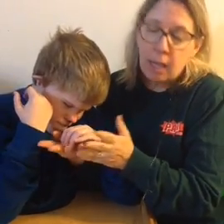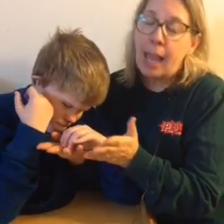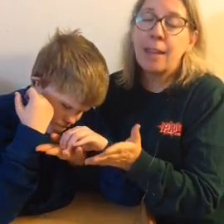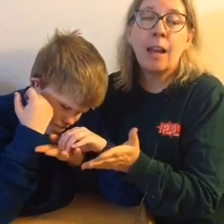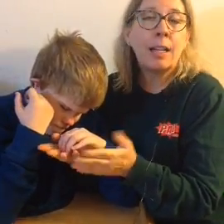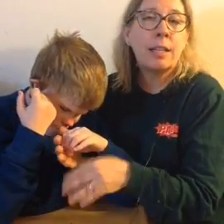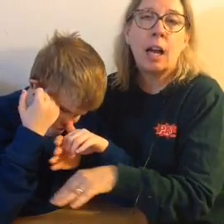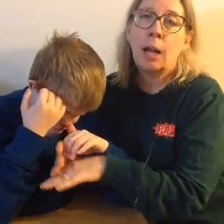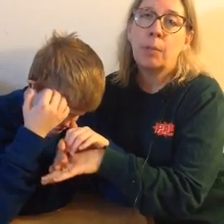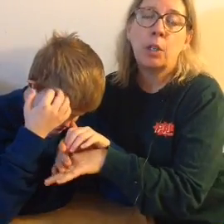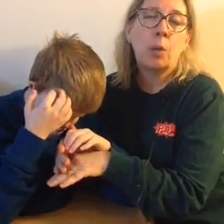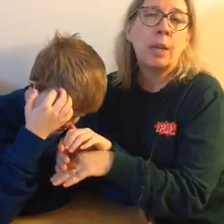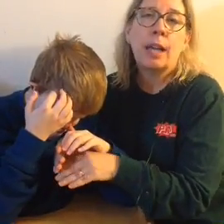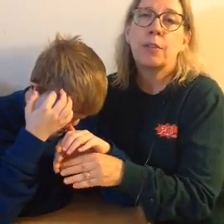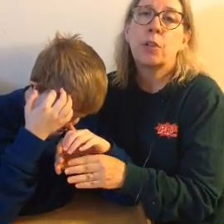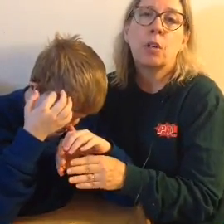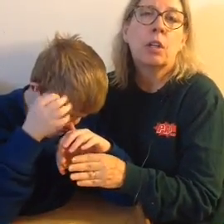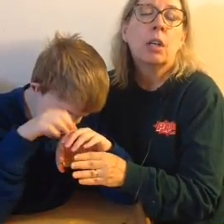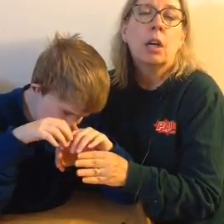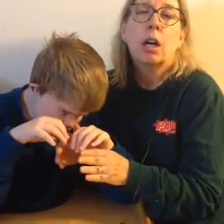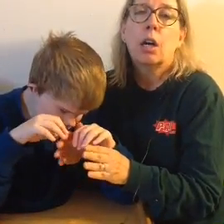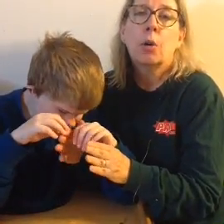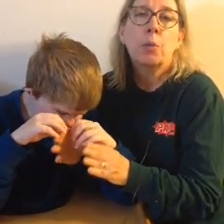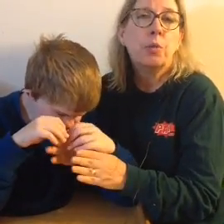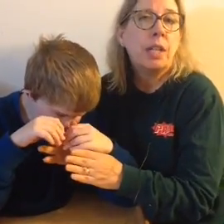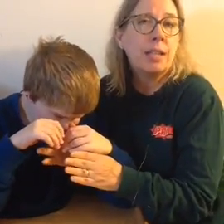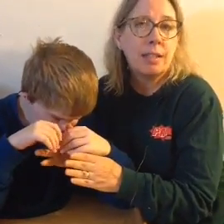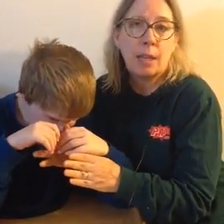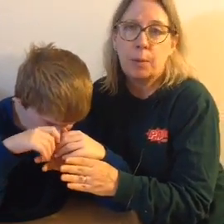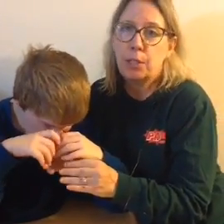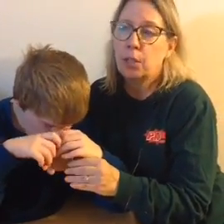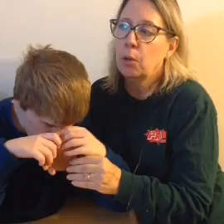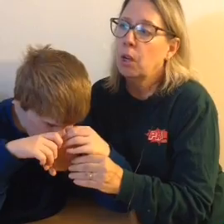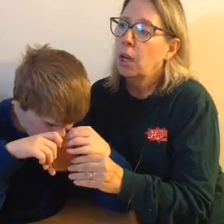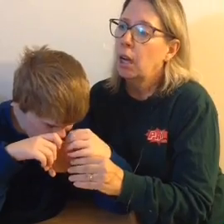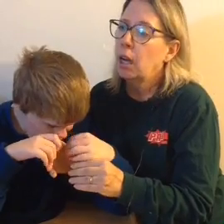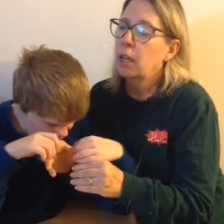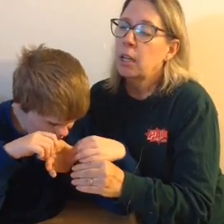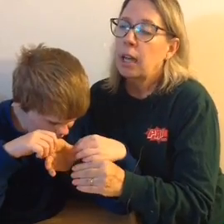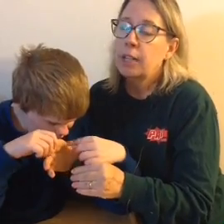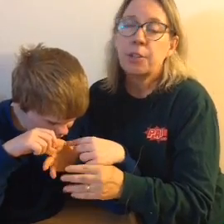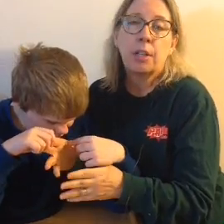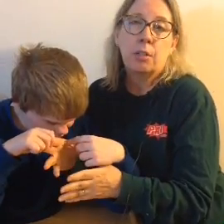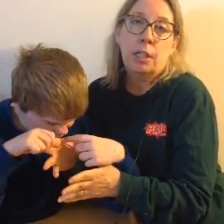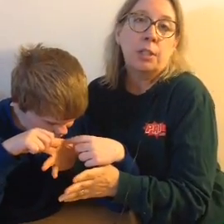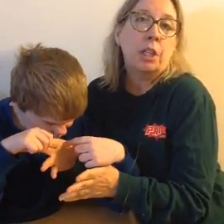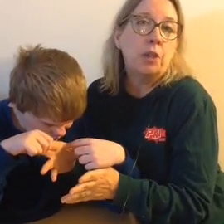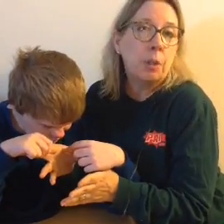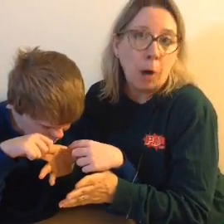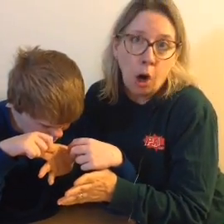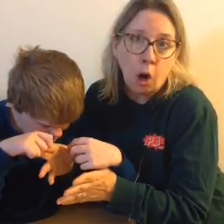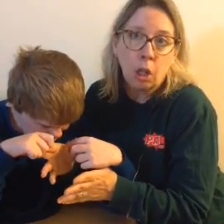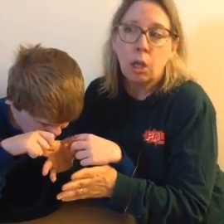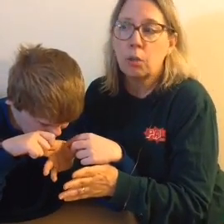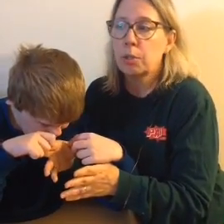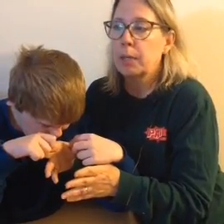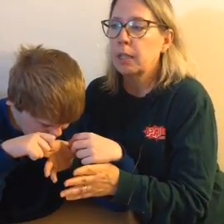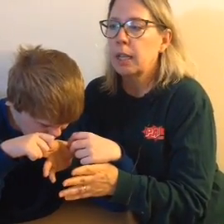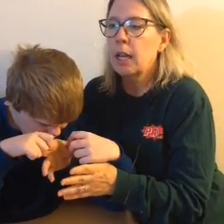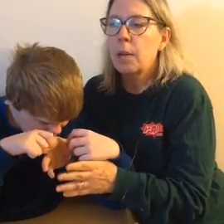At nighttime, we have certain routines that we do, and he's gonna do them all ultimately. But you